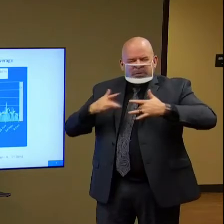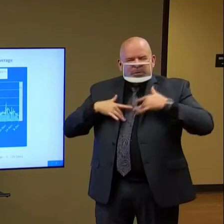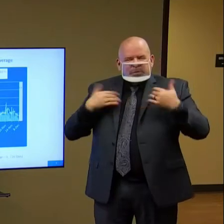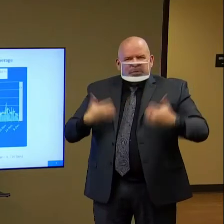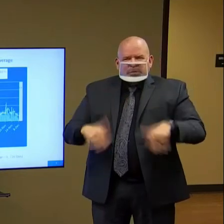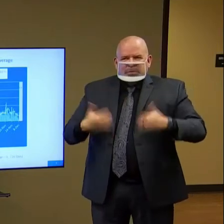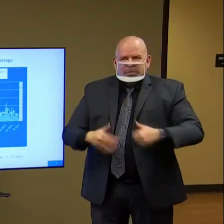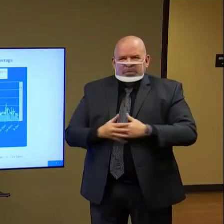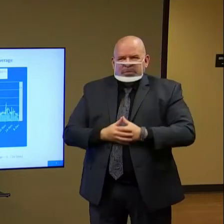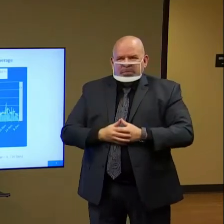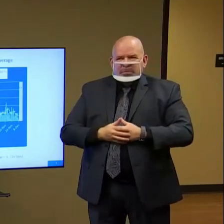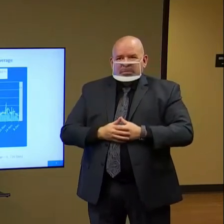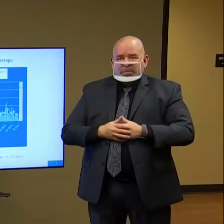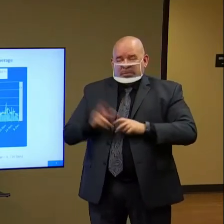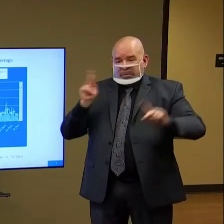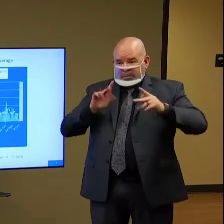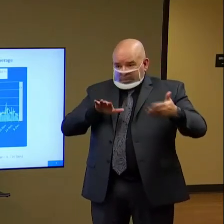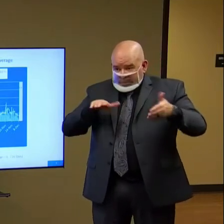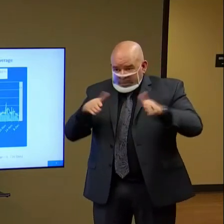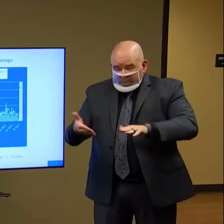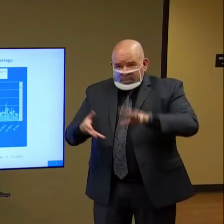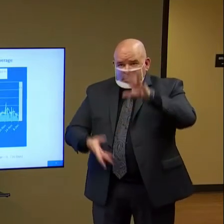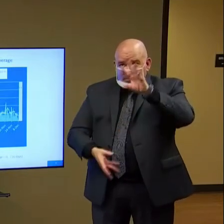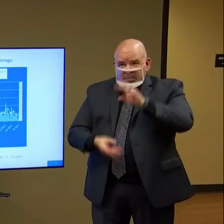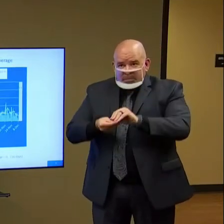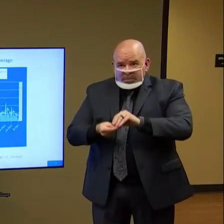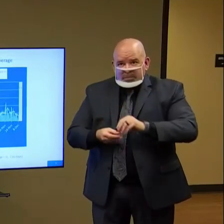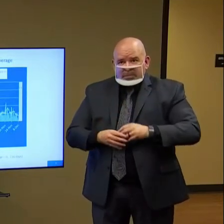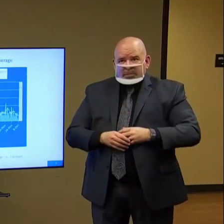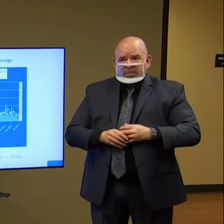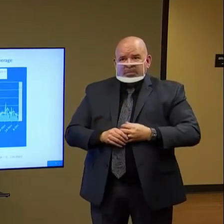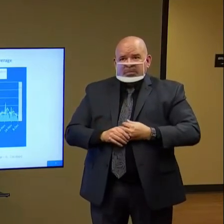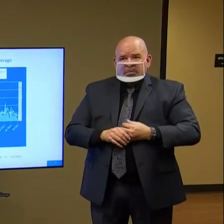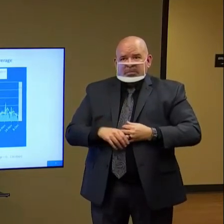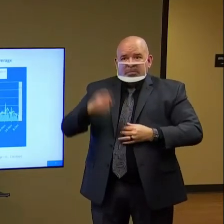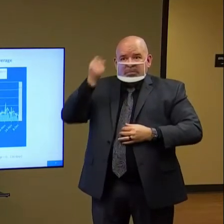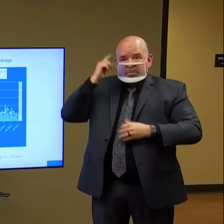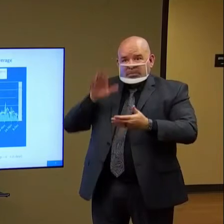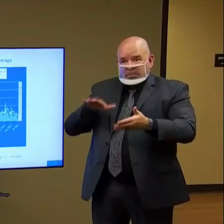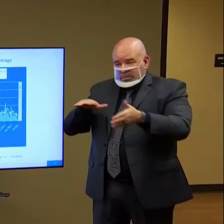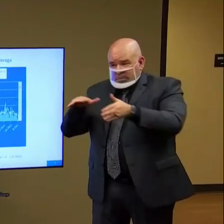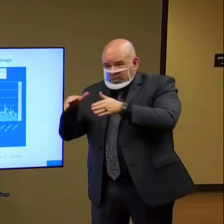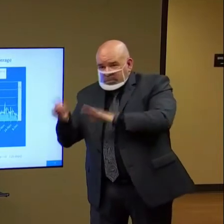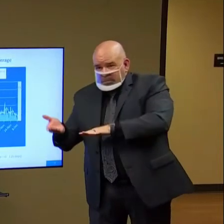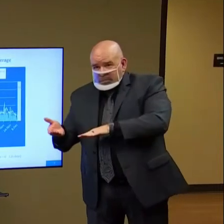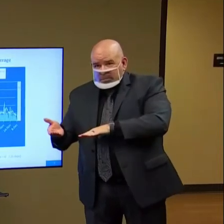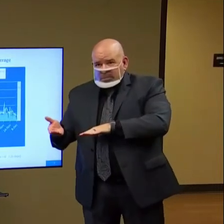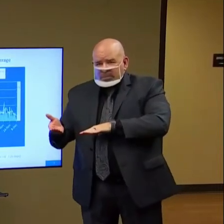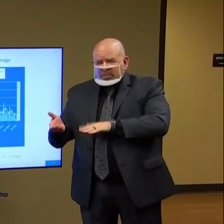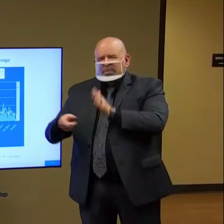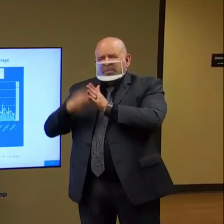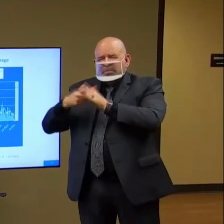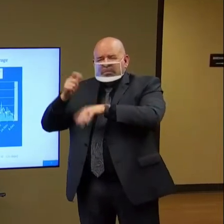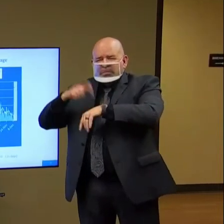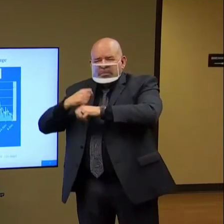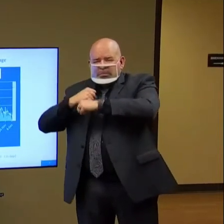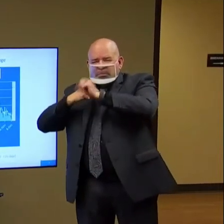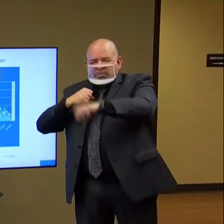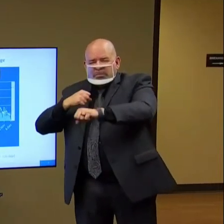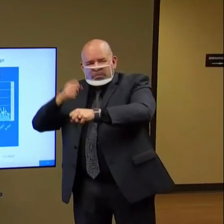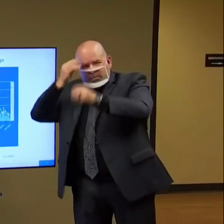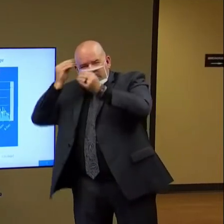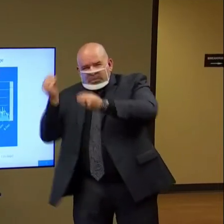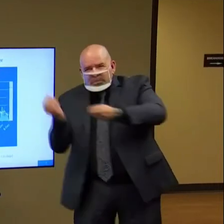This is the deaths. There's some lag time before we get all of the data, but we saw some